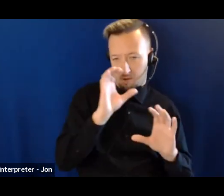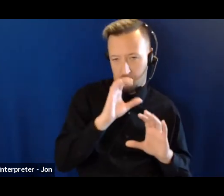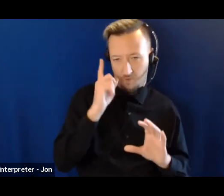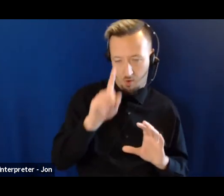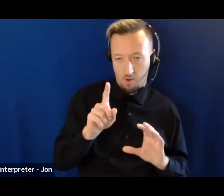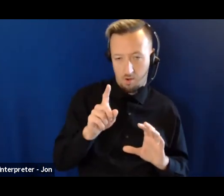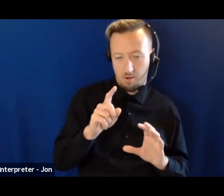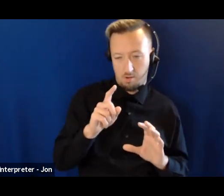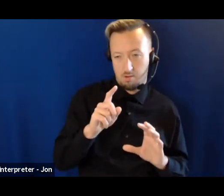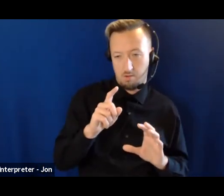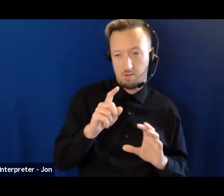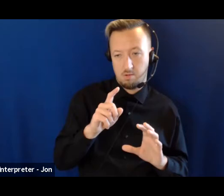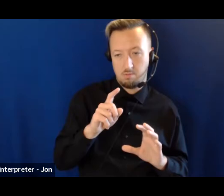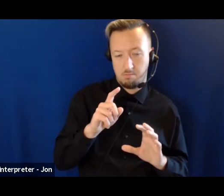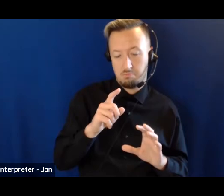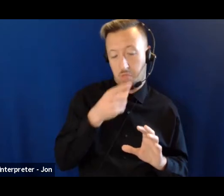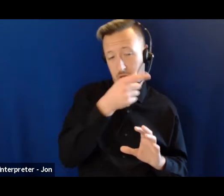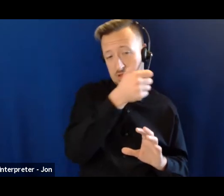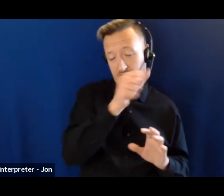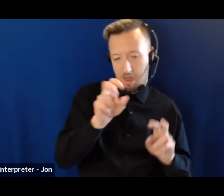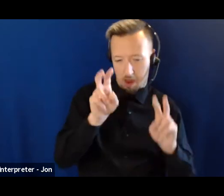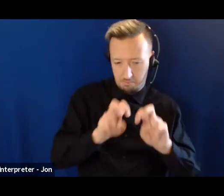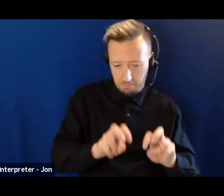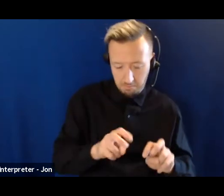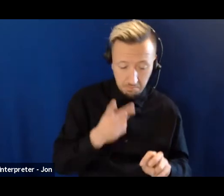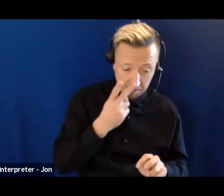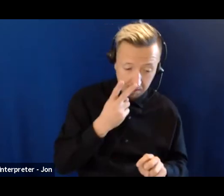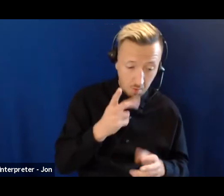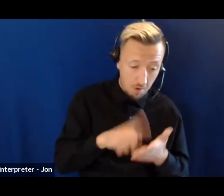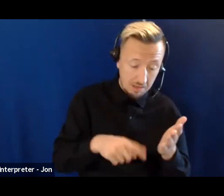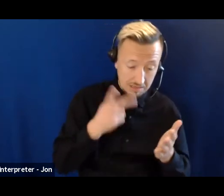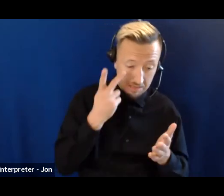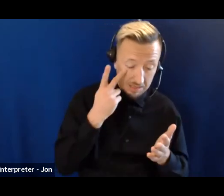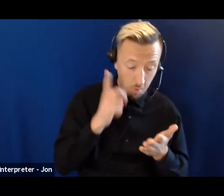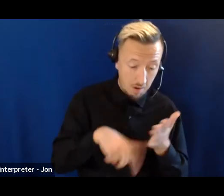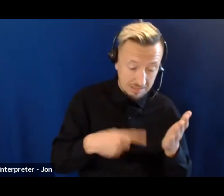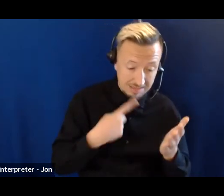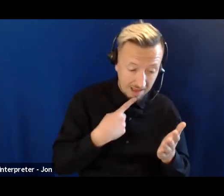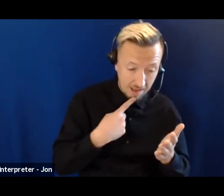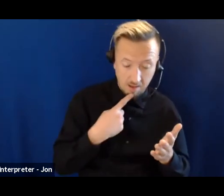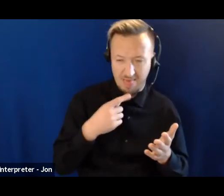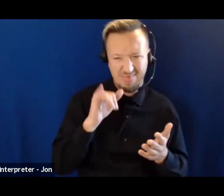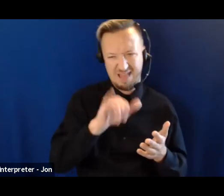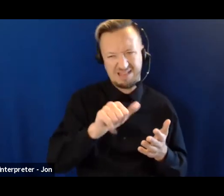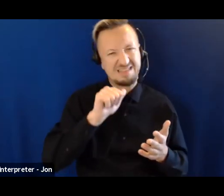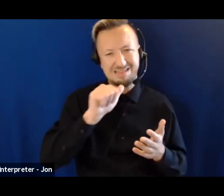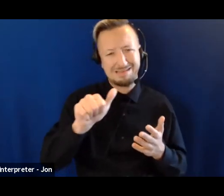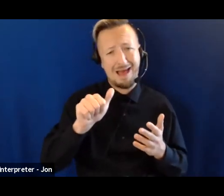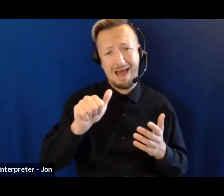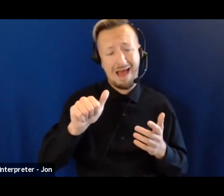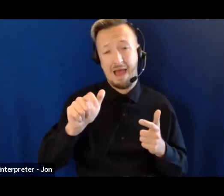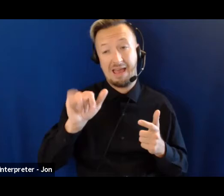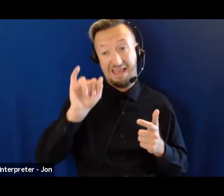said. I don't think it's a bad idea, again, if it's not a huge detailed executive order, to go ahead and put that